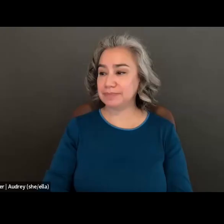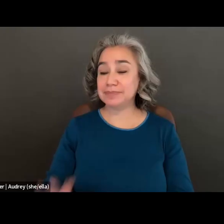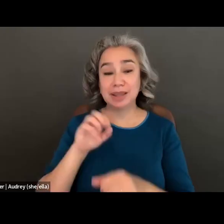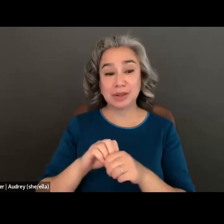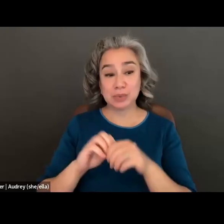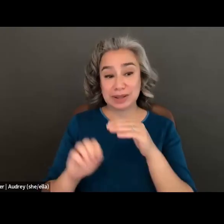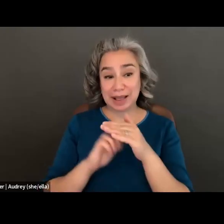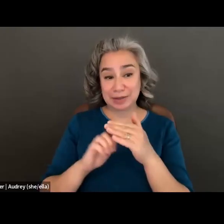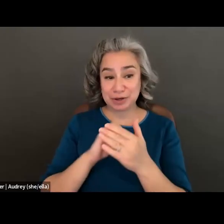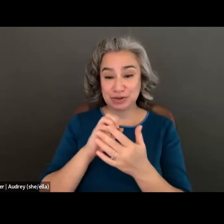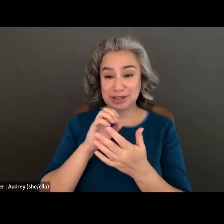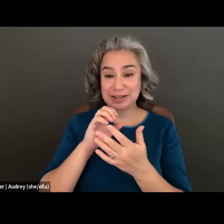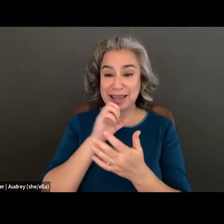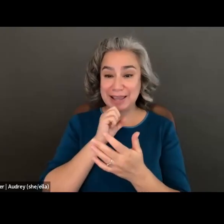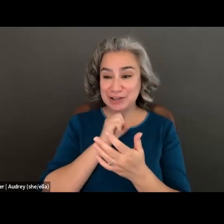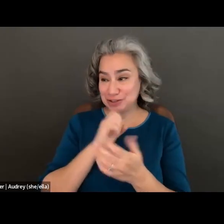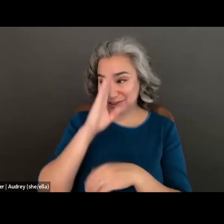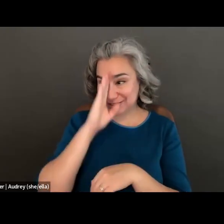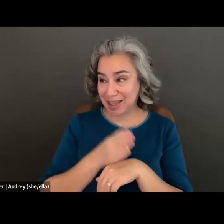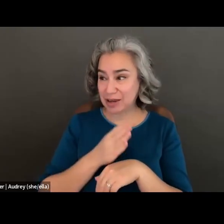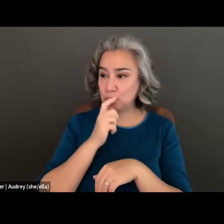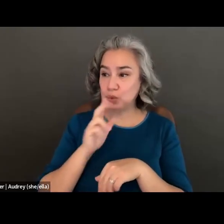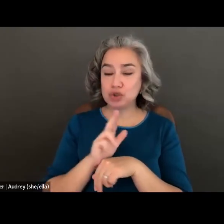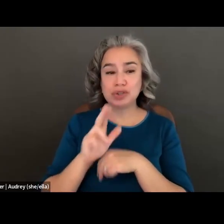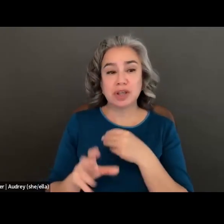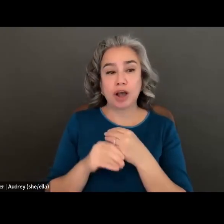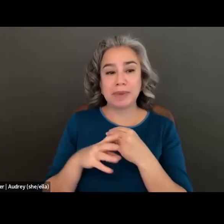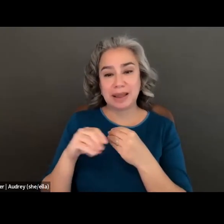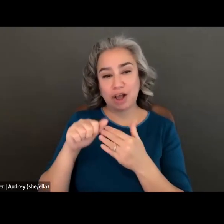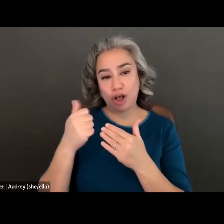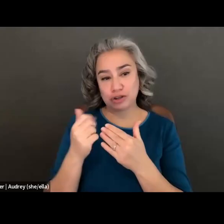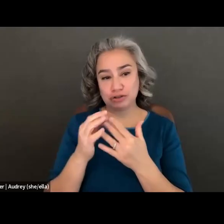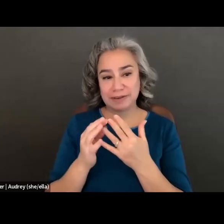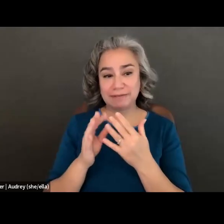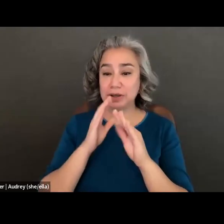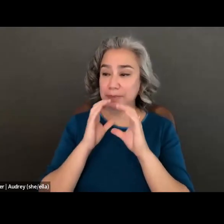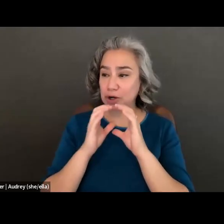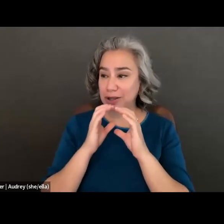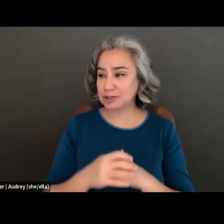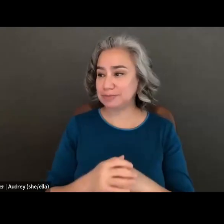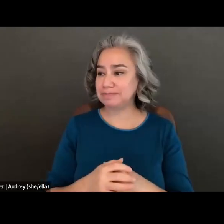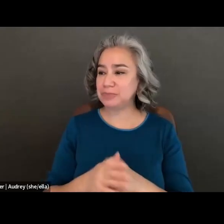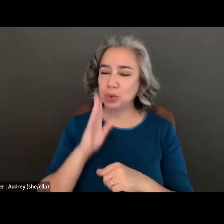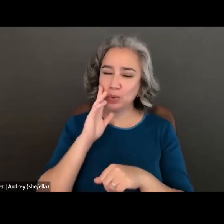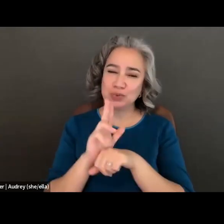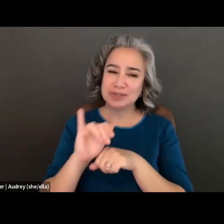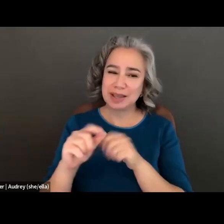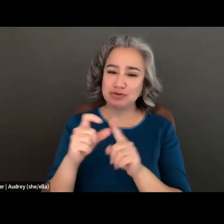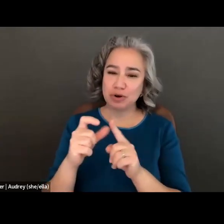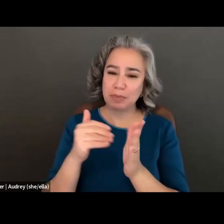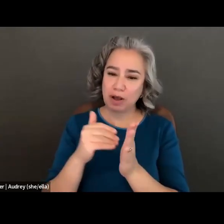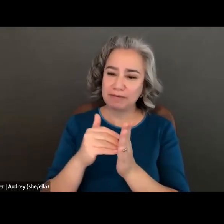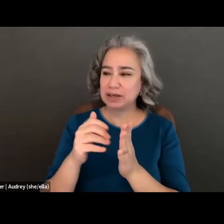his elementary school age son, who uses augmentative and alternative communication. We'll use that term a lot, and